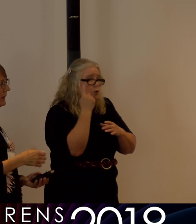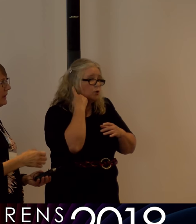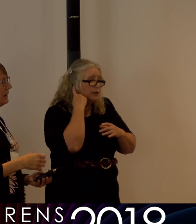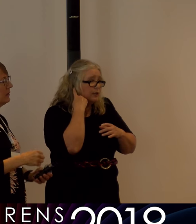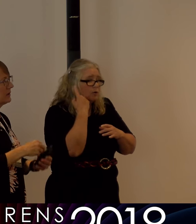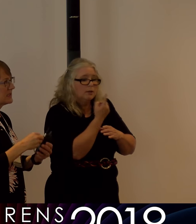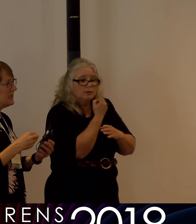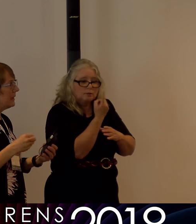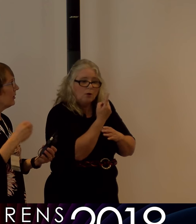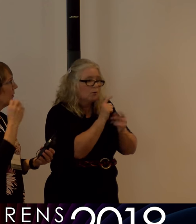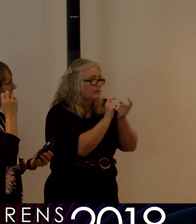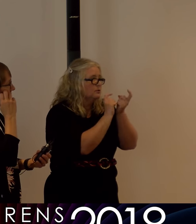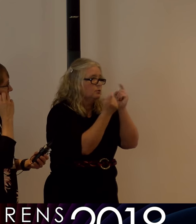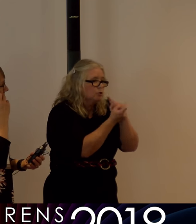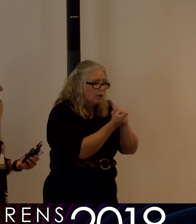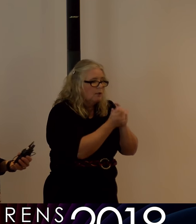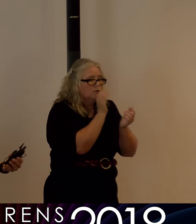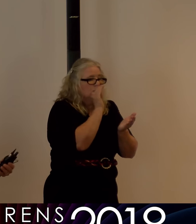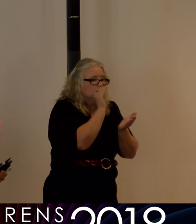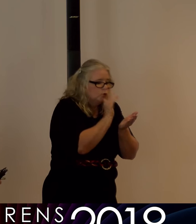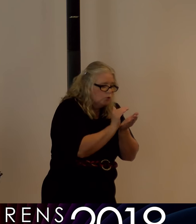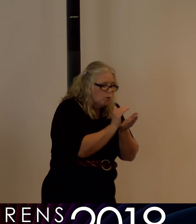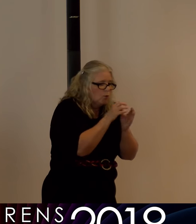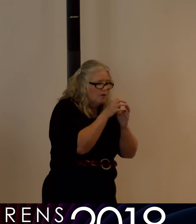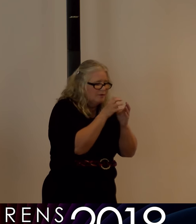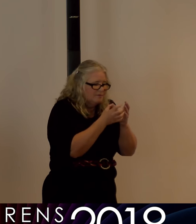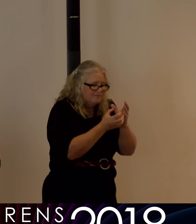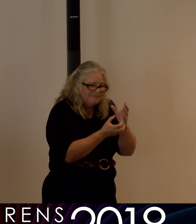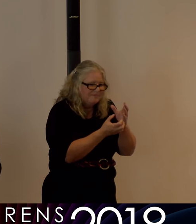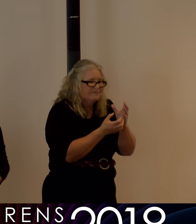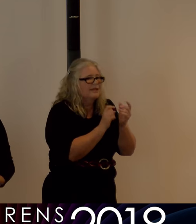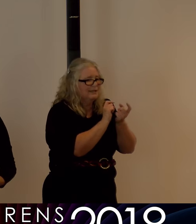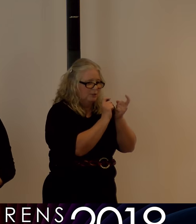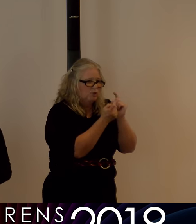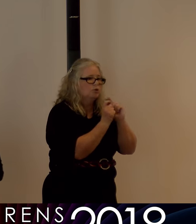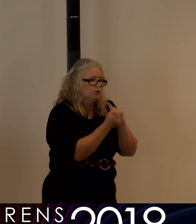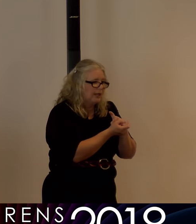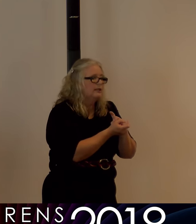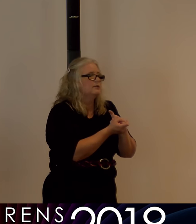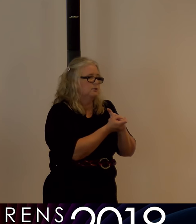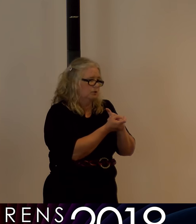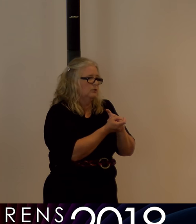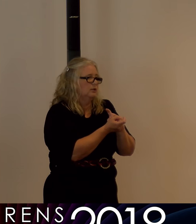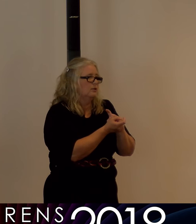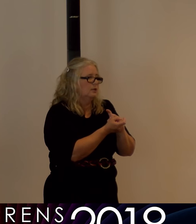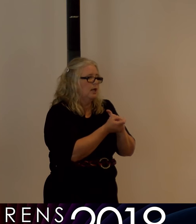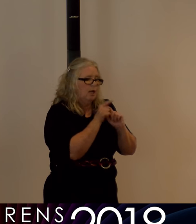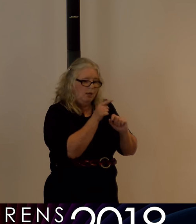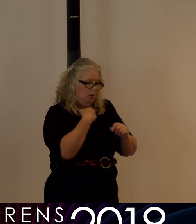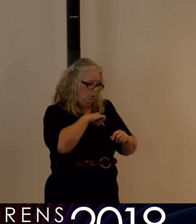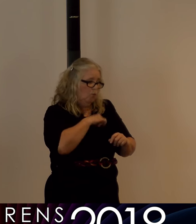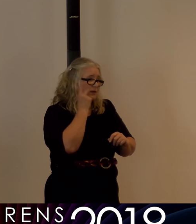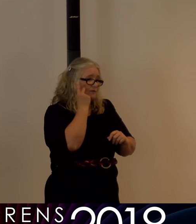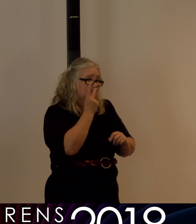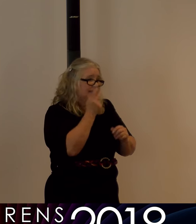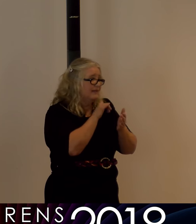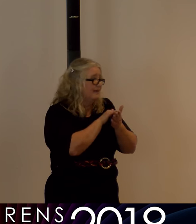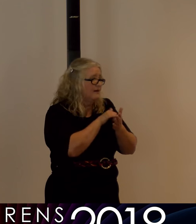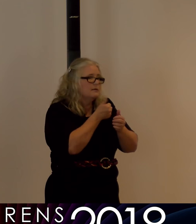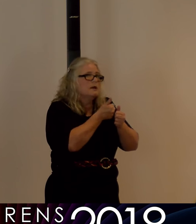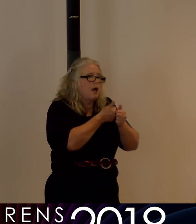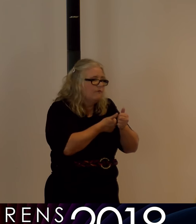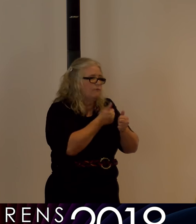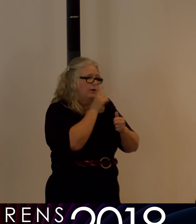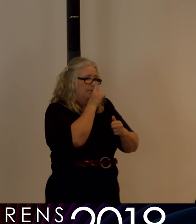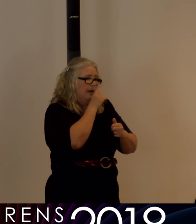it's truncated or it's narrow. And we've seen that in every mouse we've looked at so far. The column on the right, and these are just